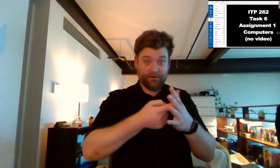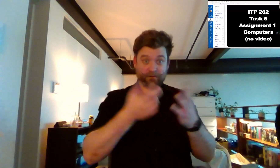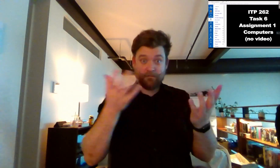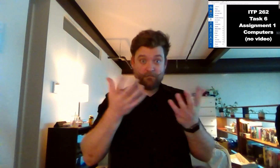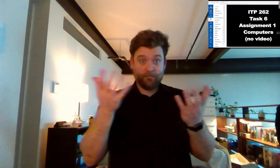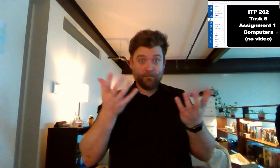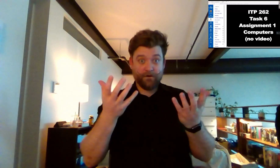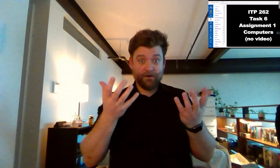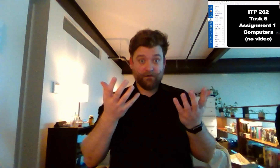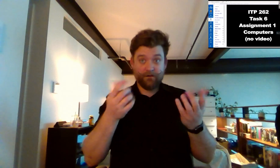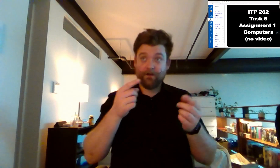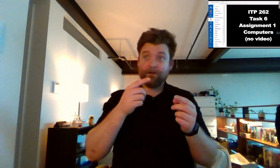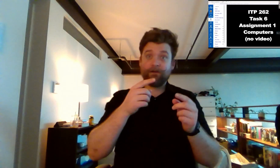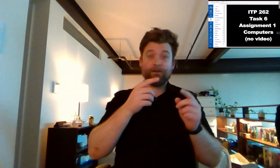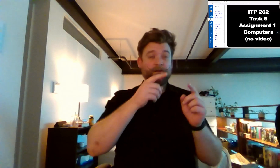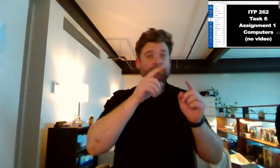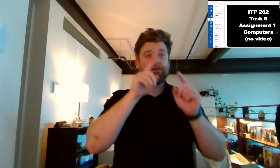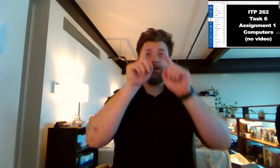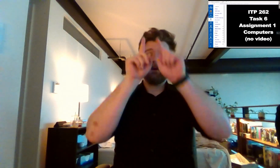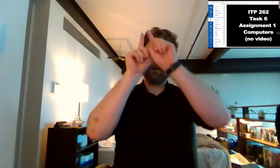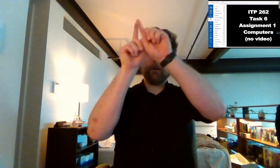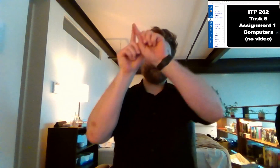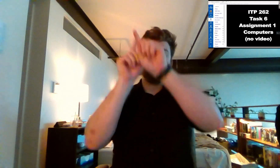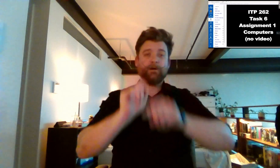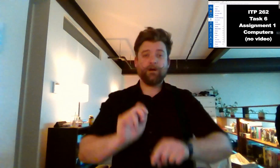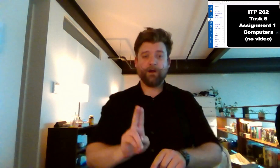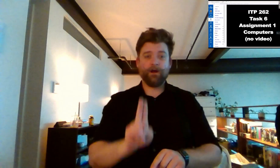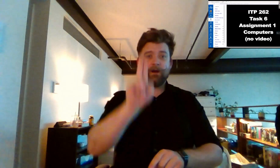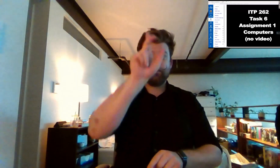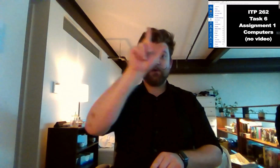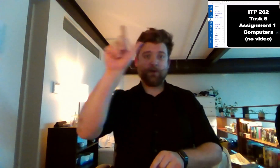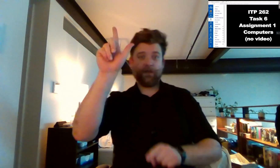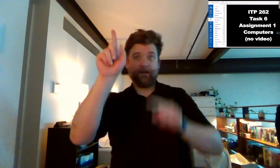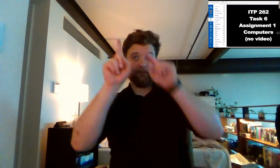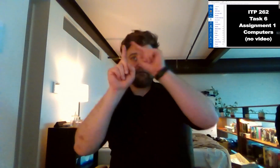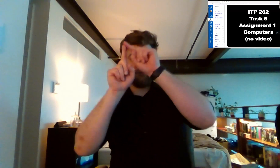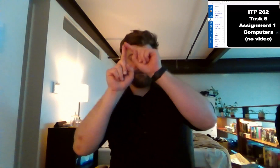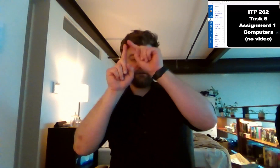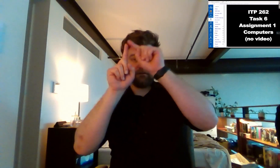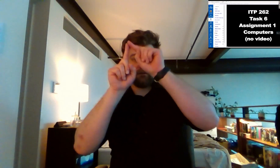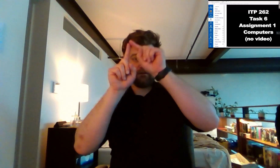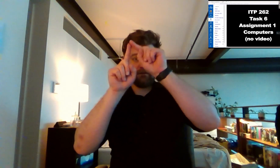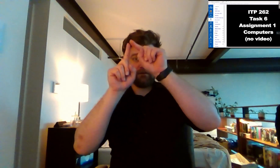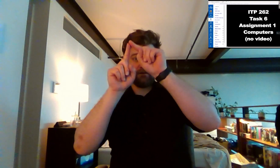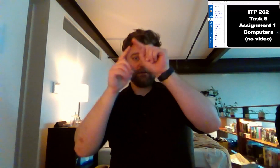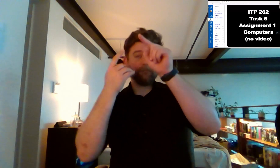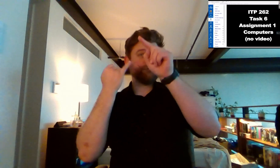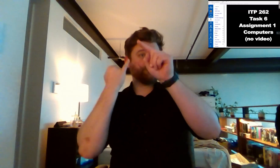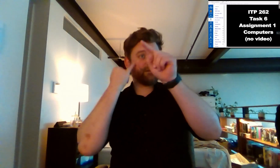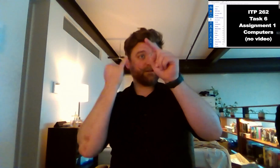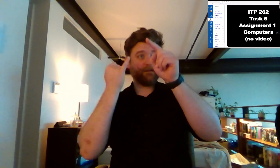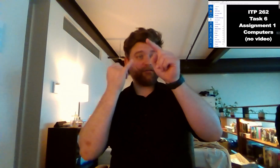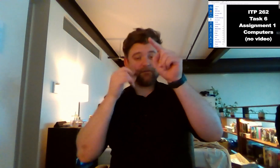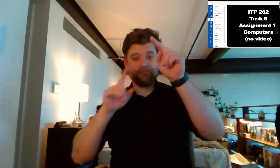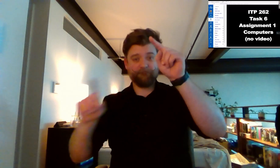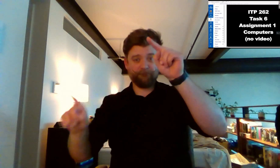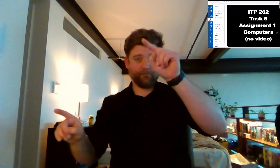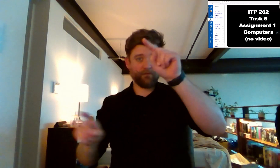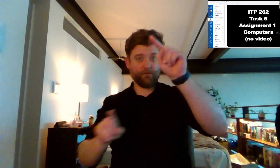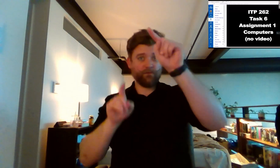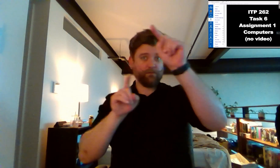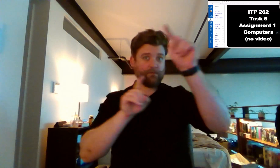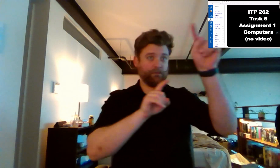Except for if you want, a different place. And if you try to move that point into the center of a letter, it's going to say,